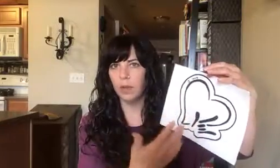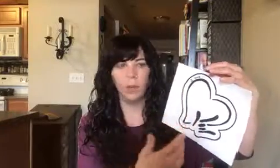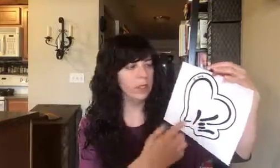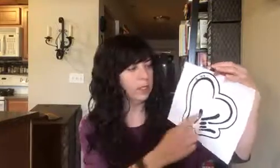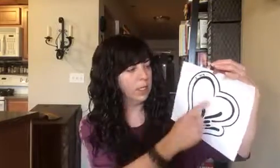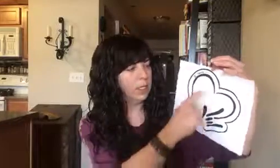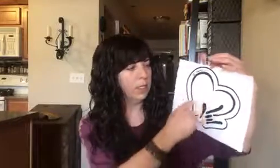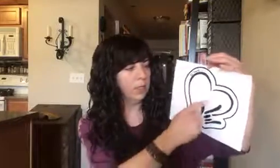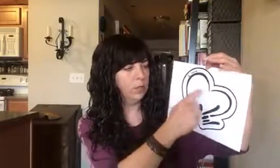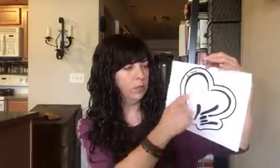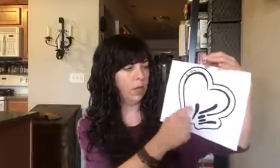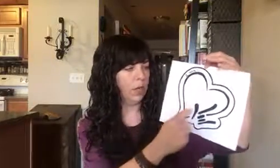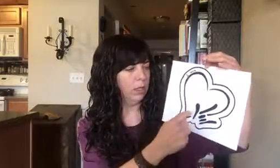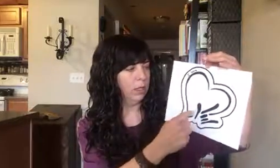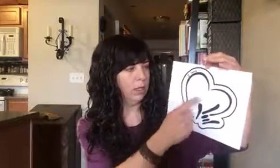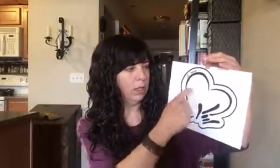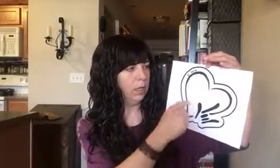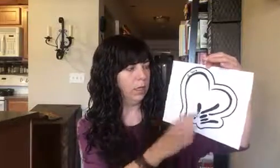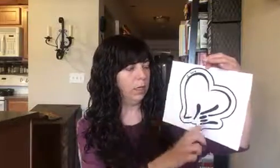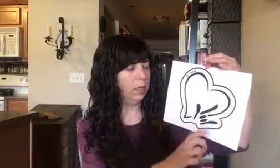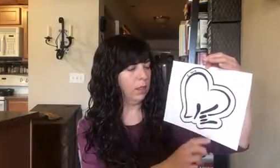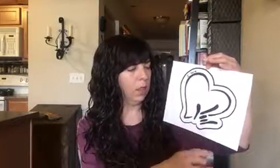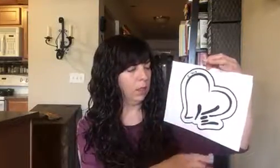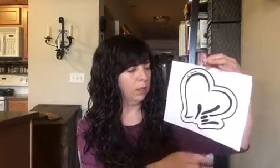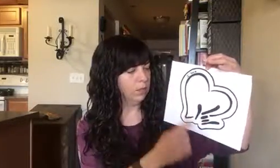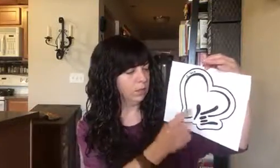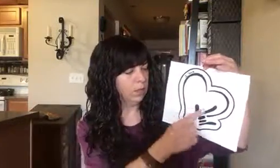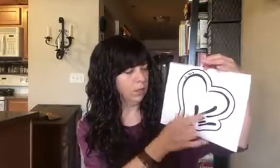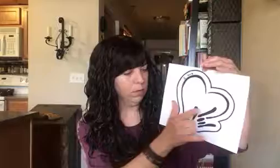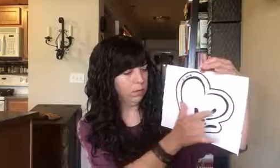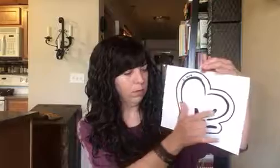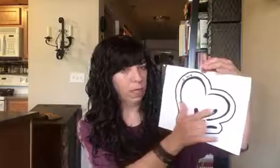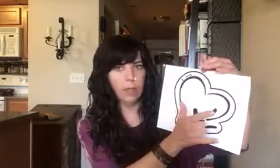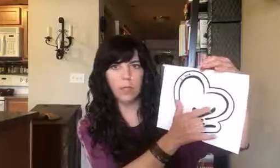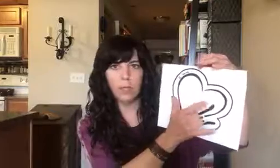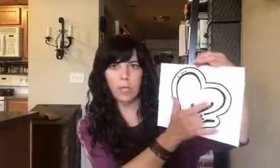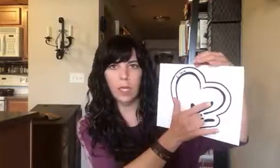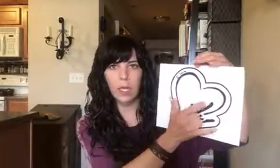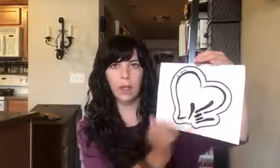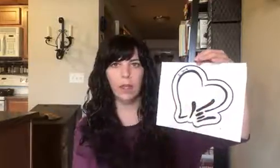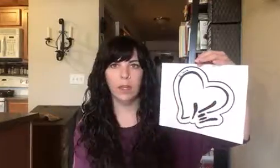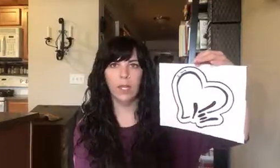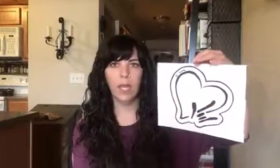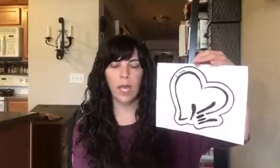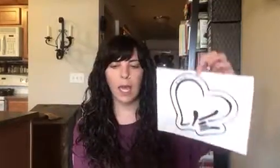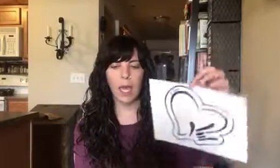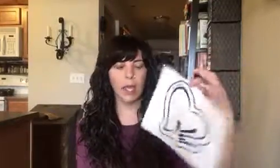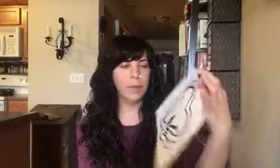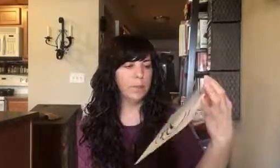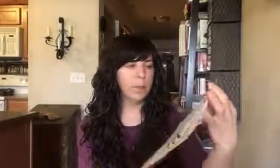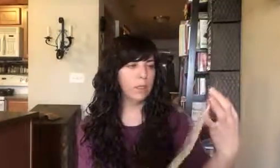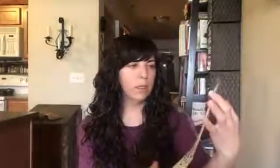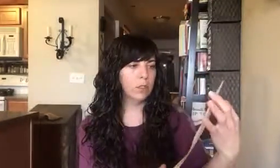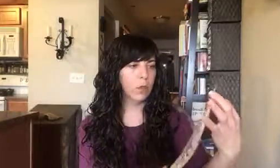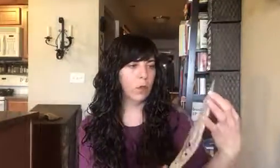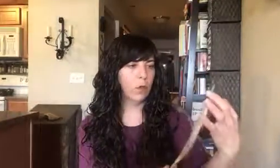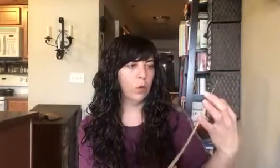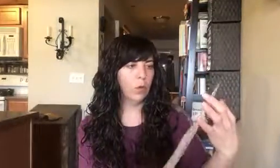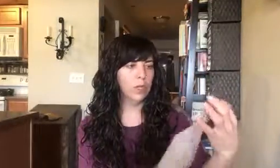it was that they decided to draw in the heart with the little I love you sign down there. So we took